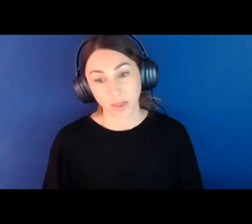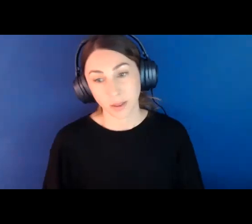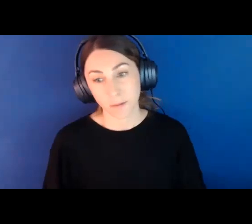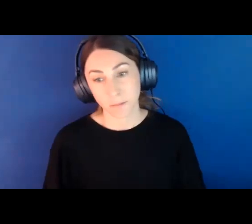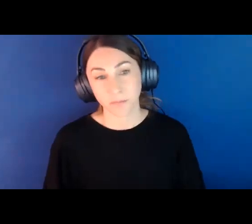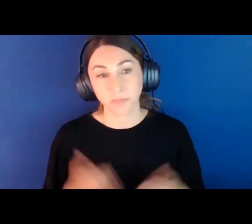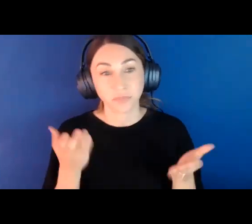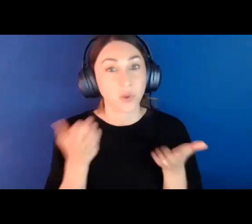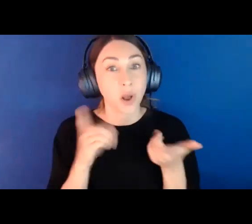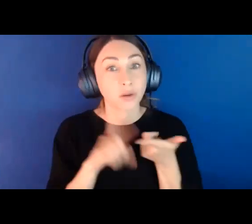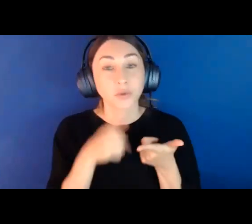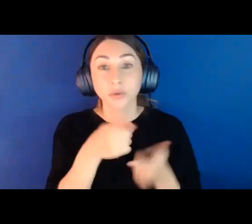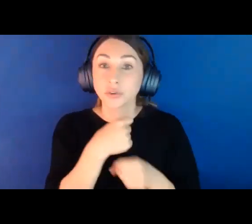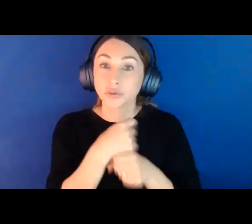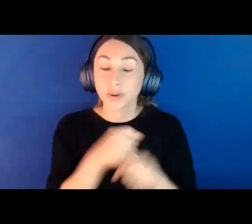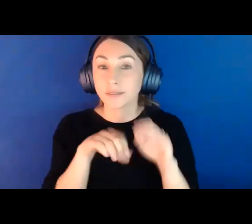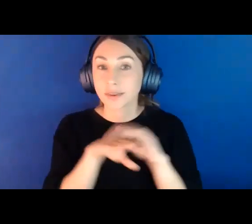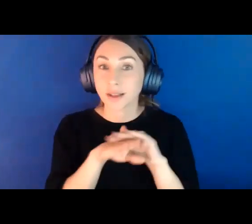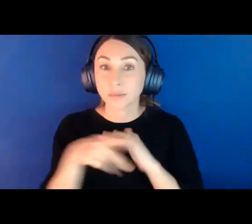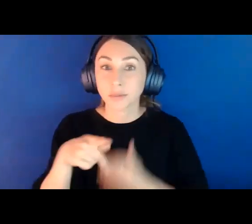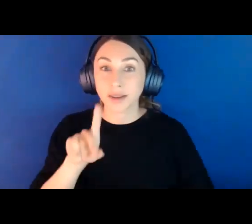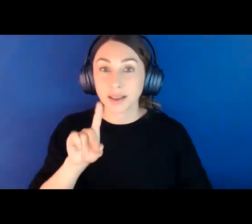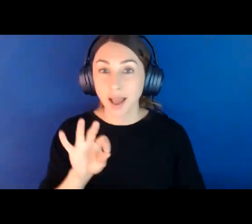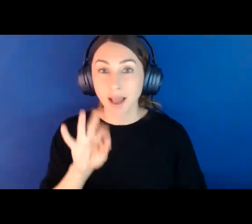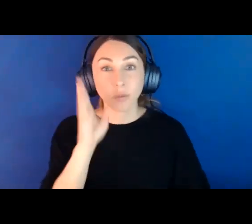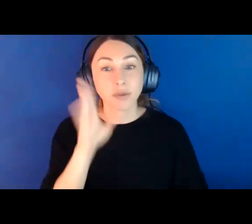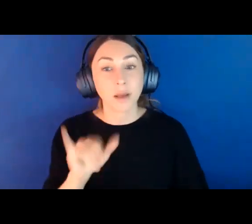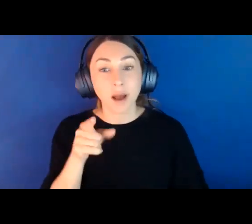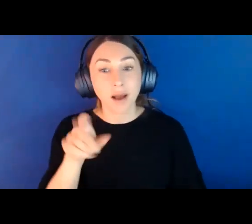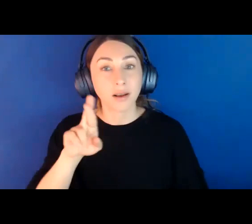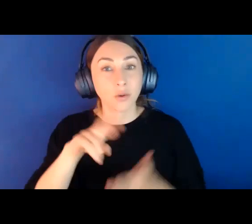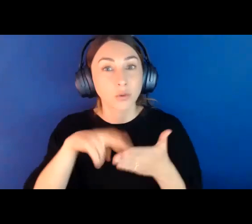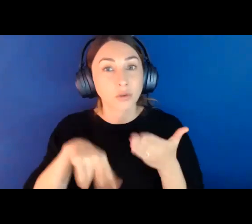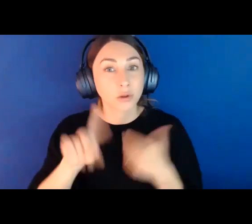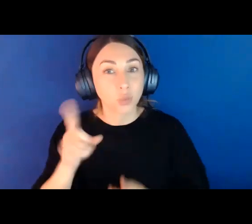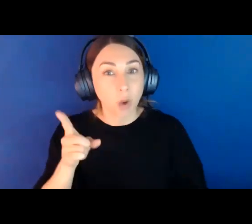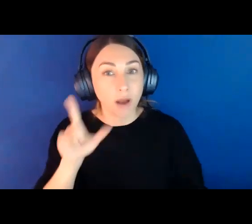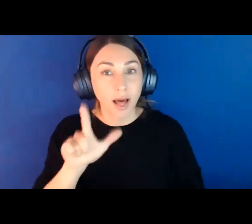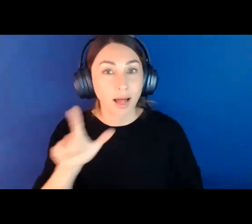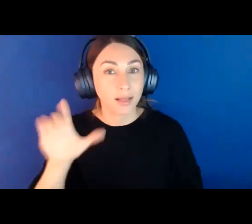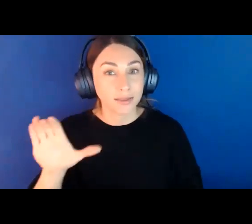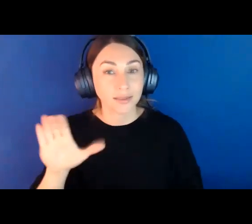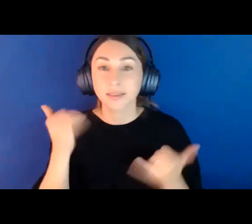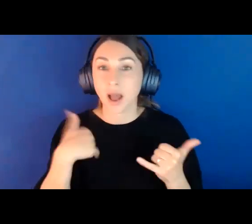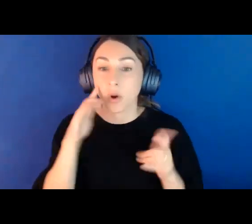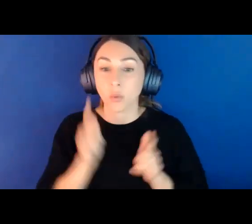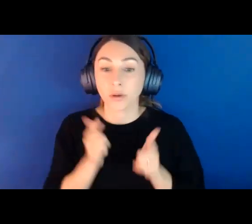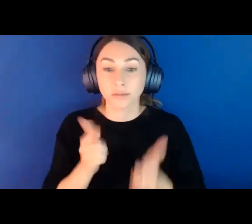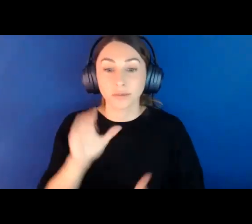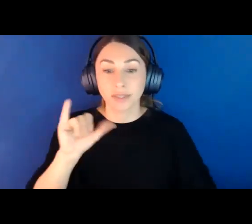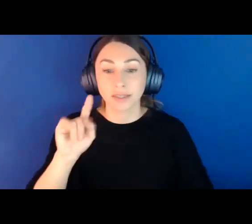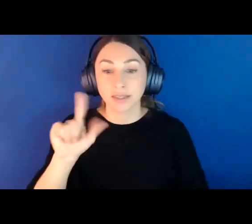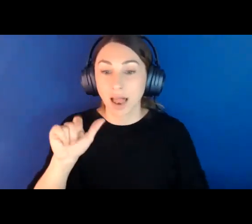Welcome to Creating Accessible PDFs, presented by Results One LLC. At this time, I'll turn it over to Citlali